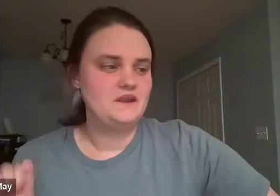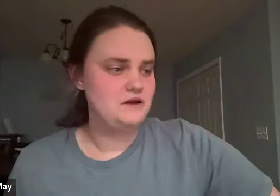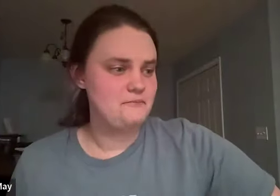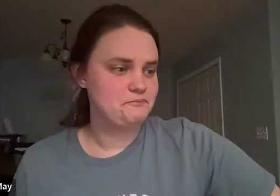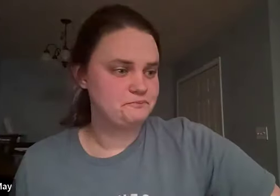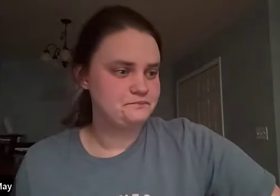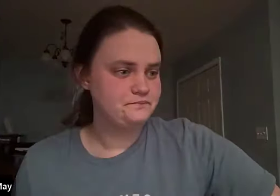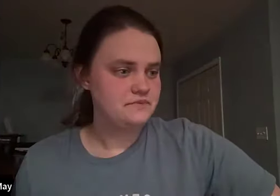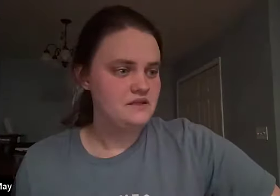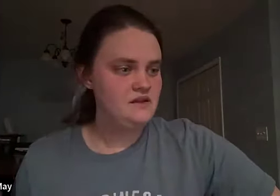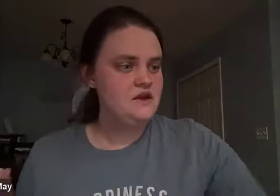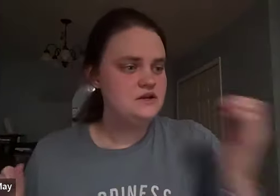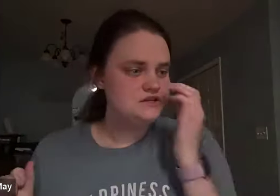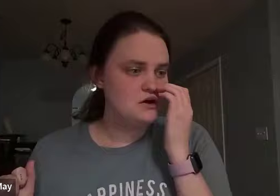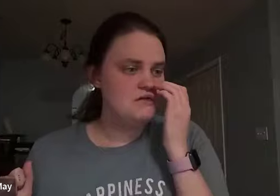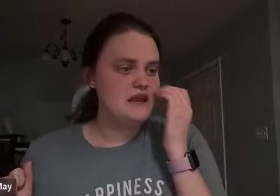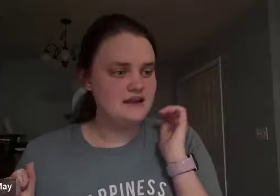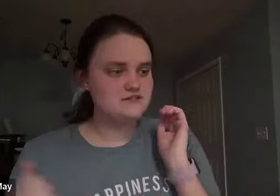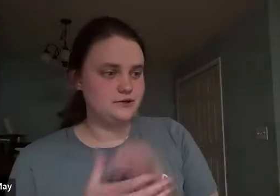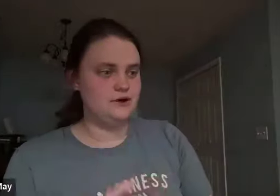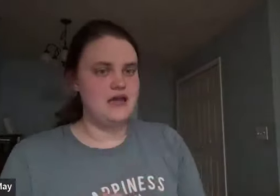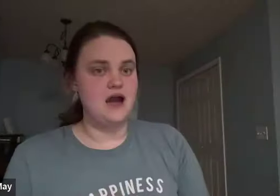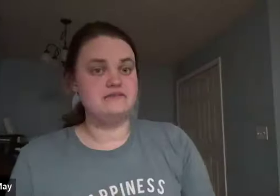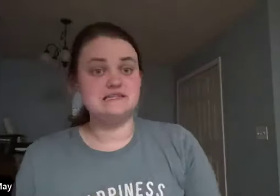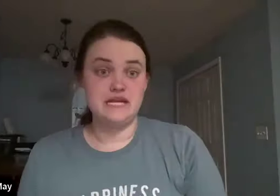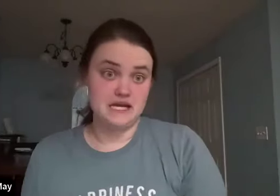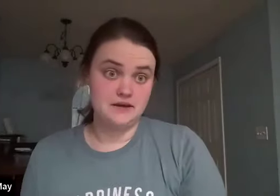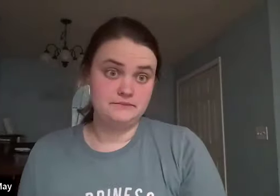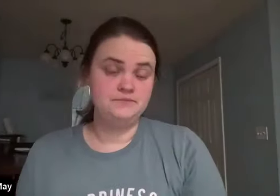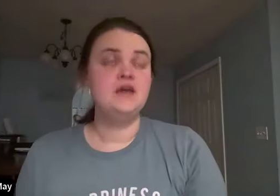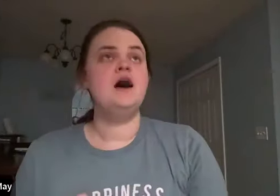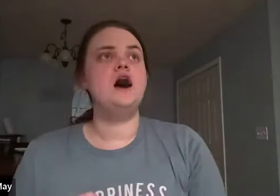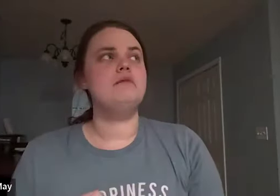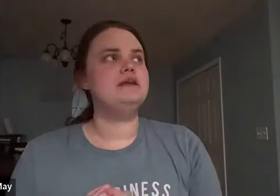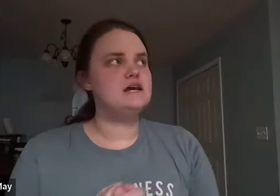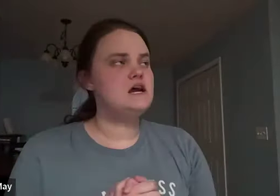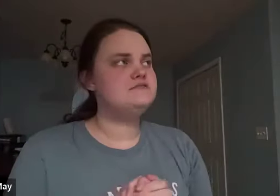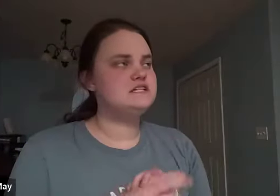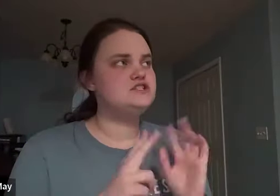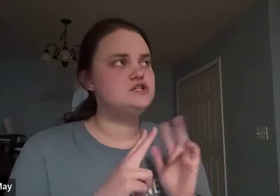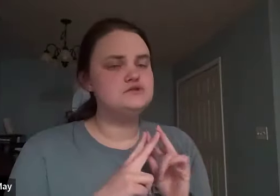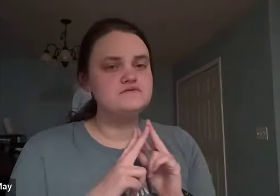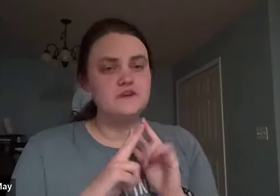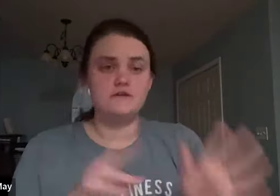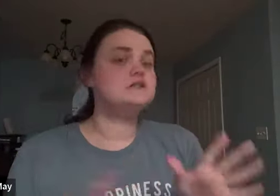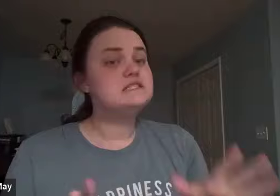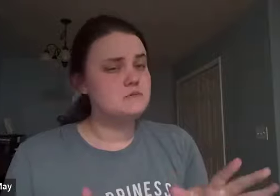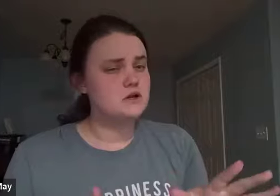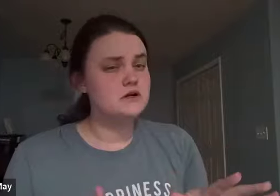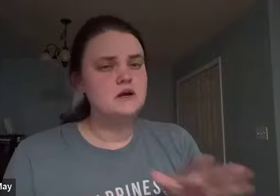Okay. So the next fruit I have is banana. Banana I've seen two, they're very similar. Pretty